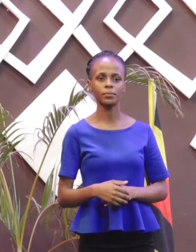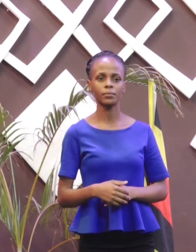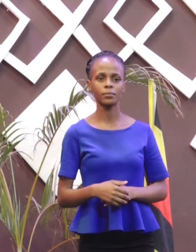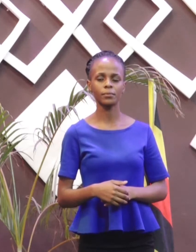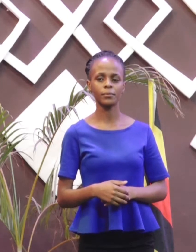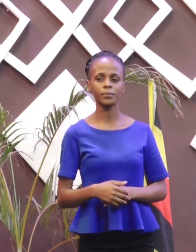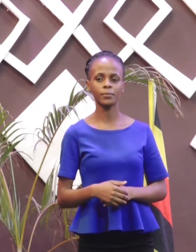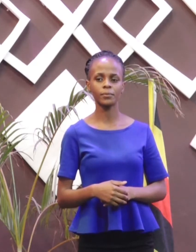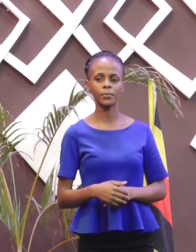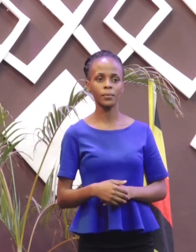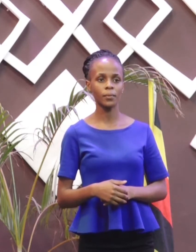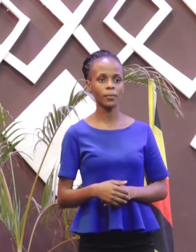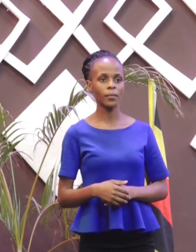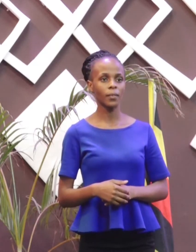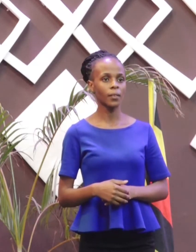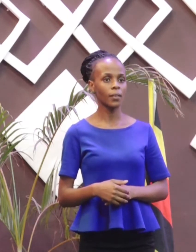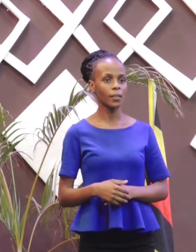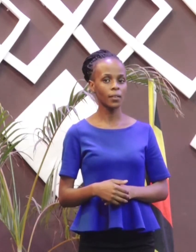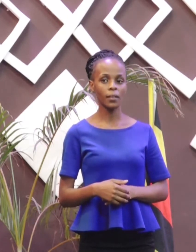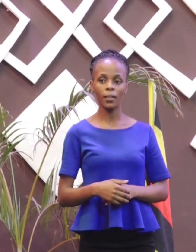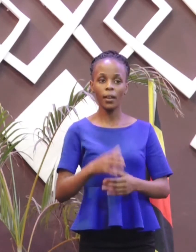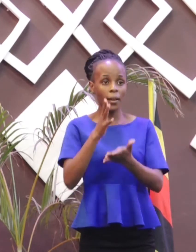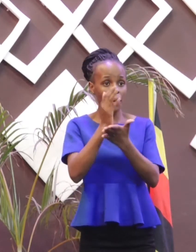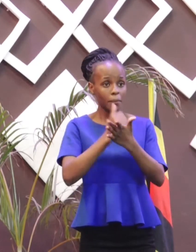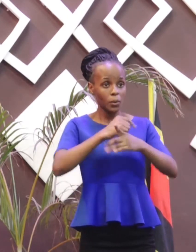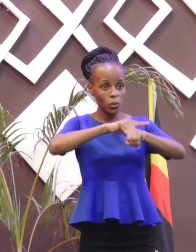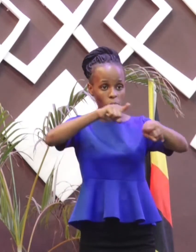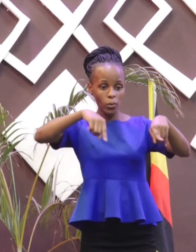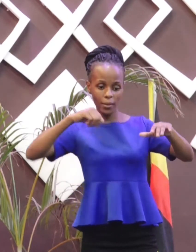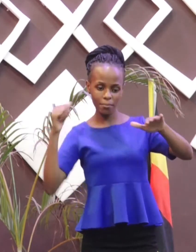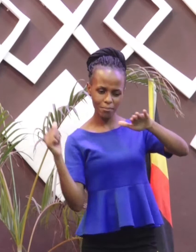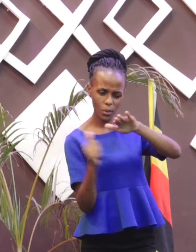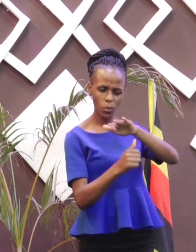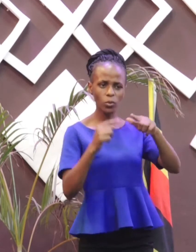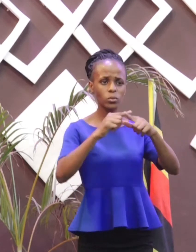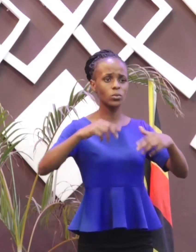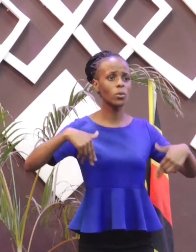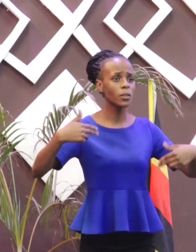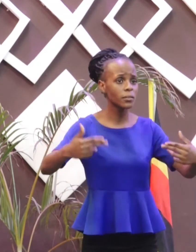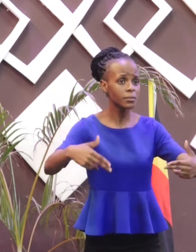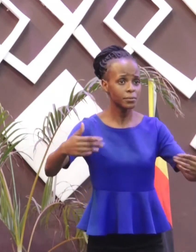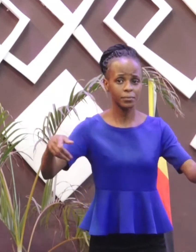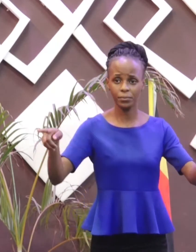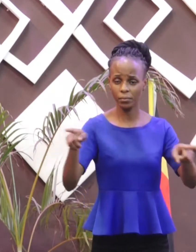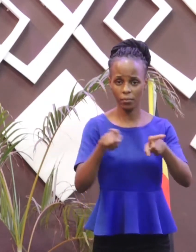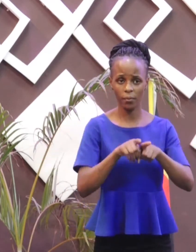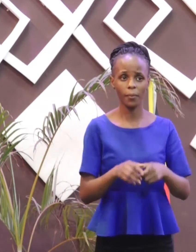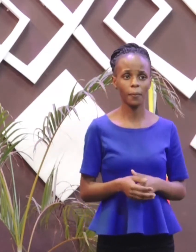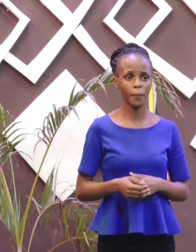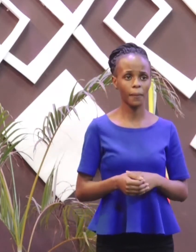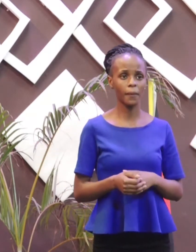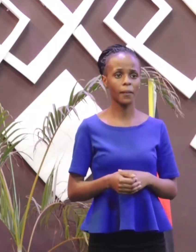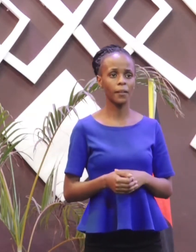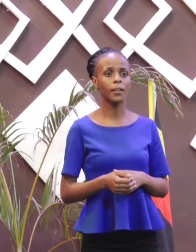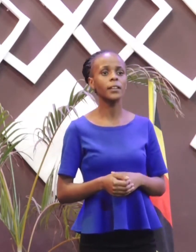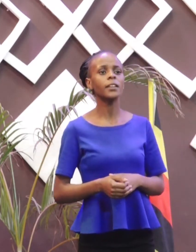lwabwe. So, since we belong to that generation, kati engeri gye tuli mu mulembo ogwo bwe gutyo,